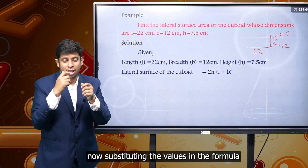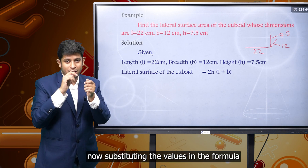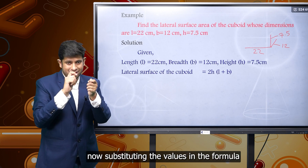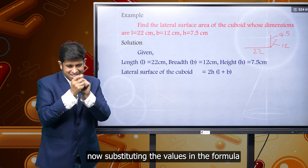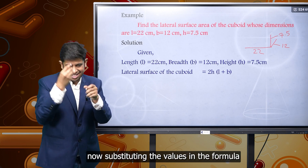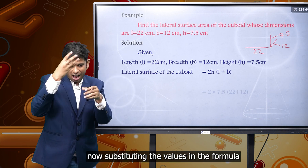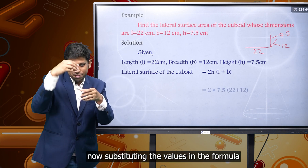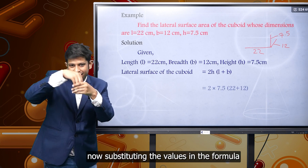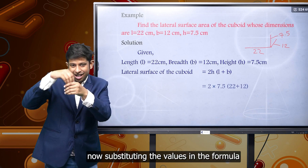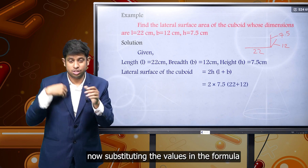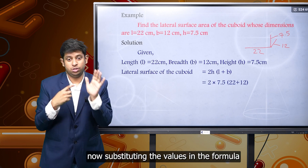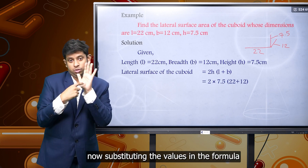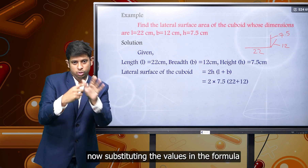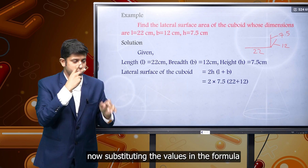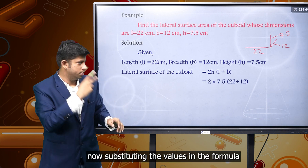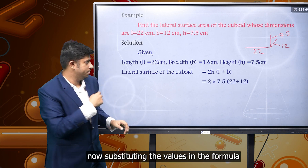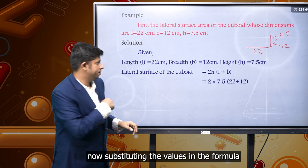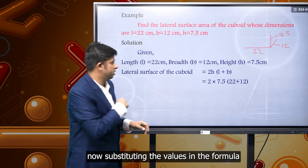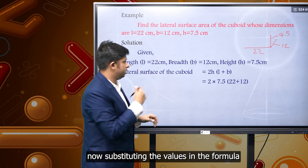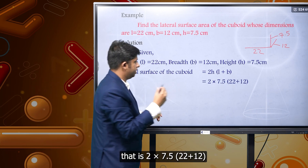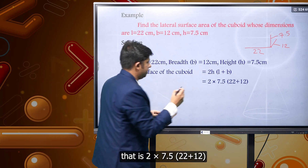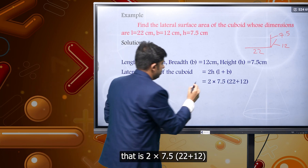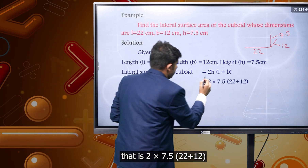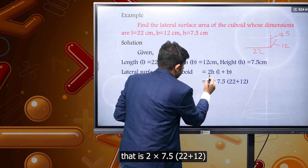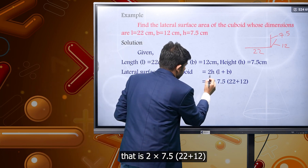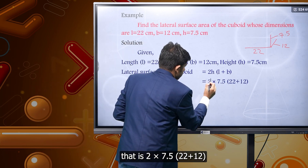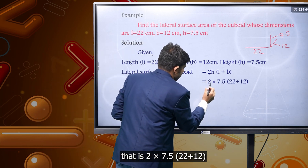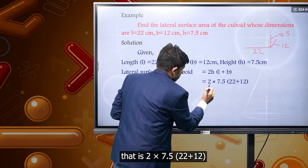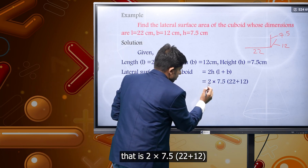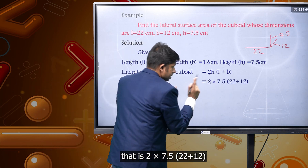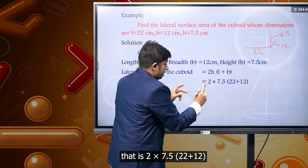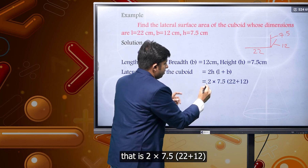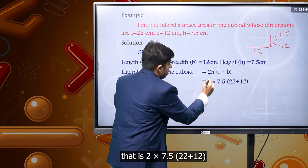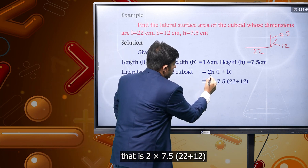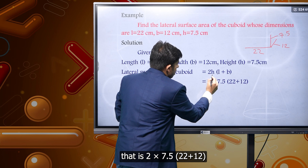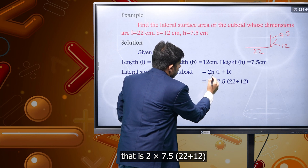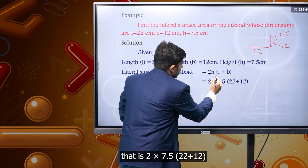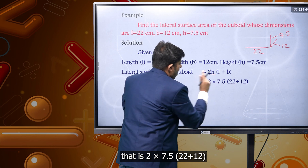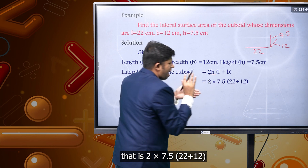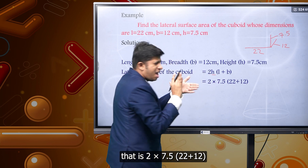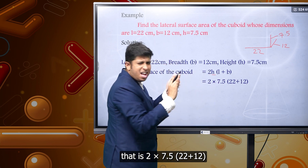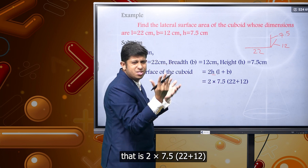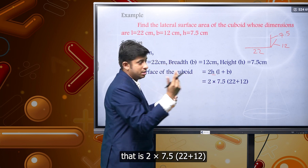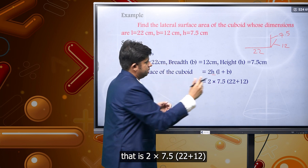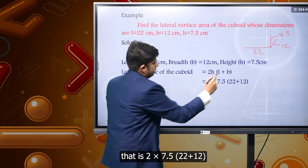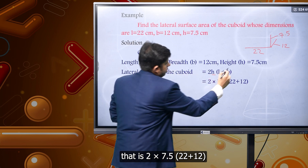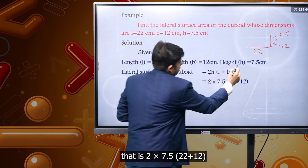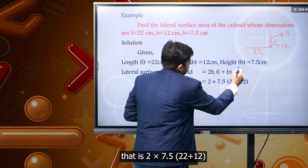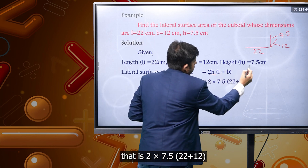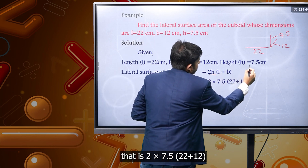Now substitute the values in the formula, that is 2 into 7.5 into 22 plus 12.